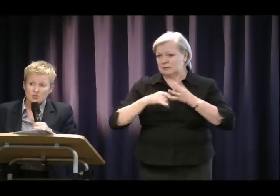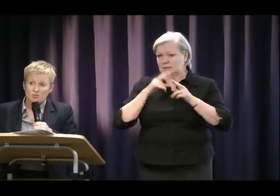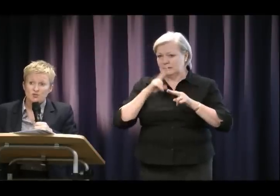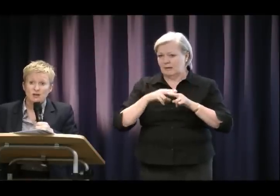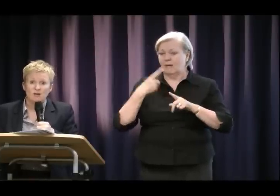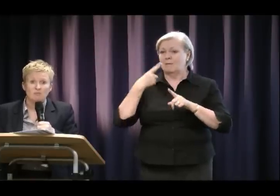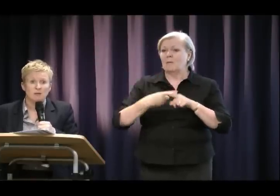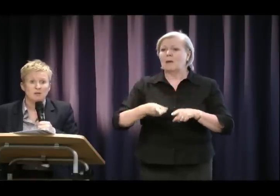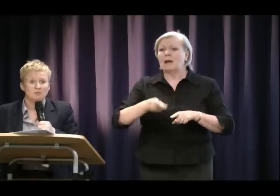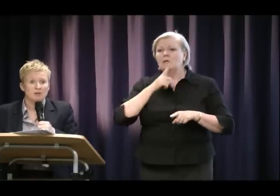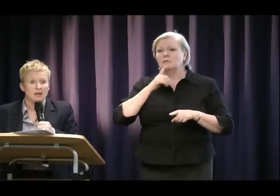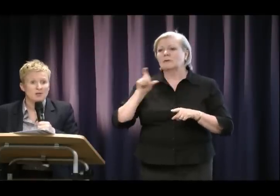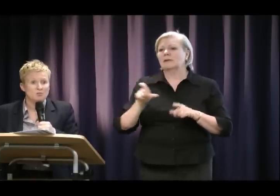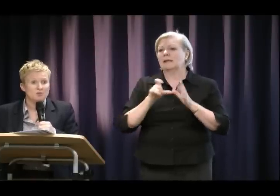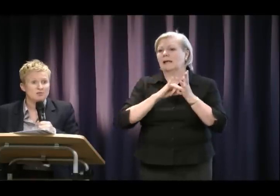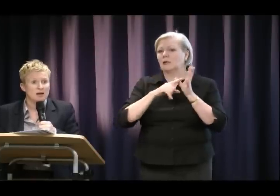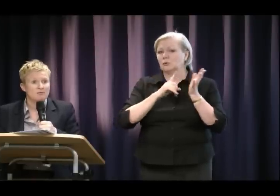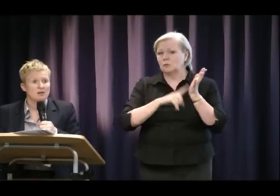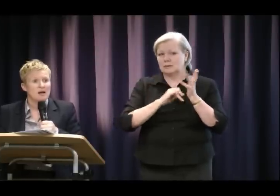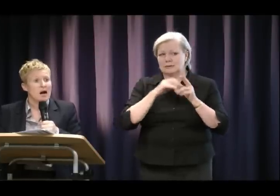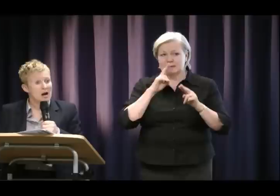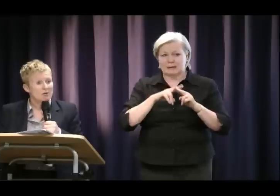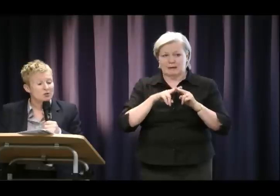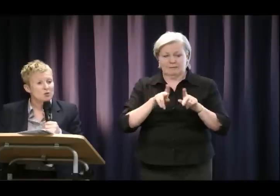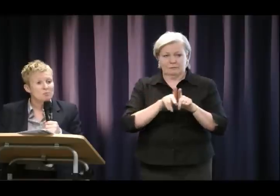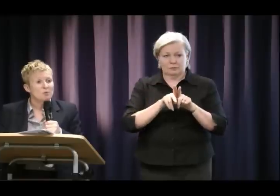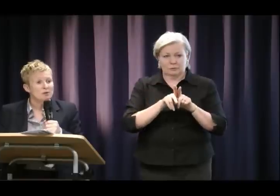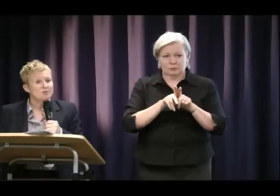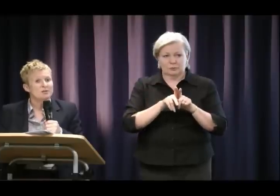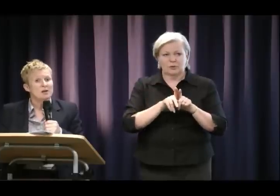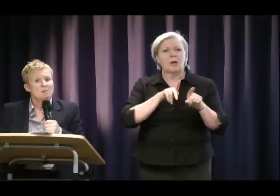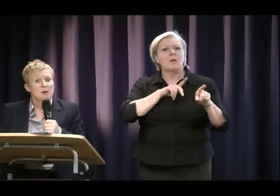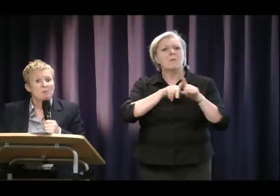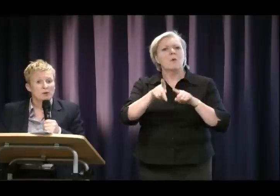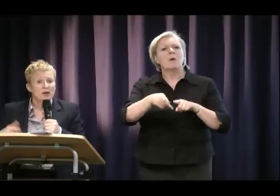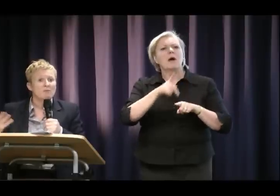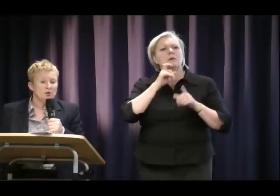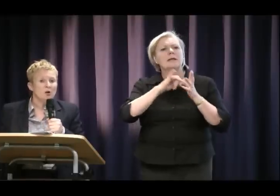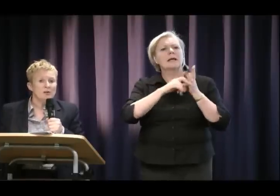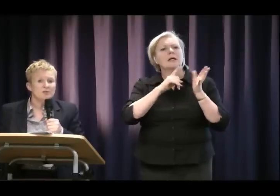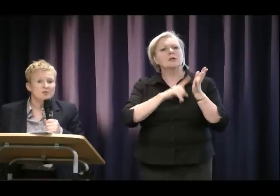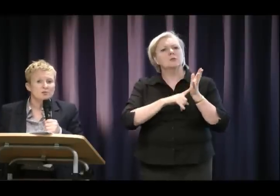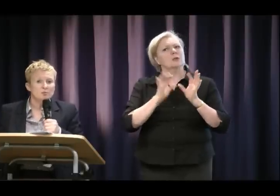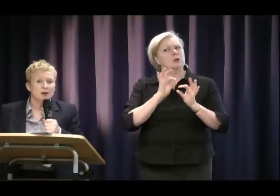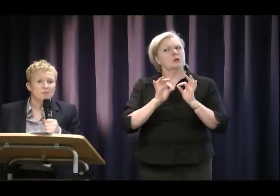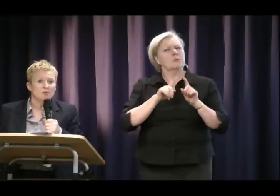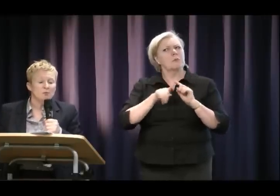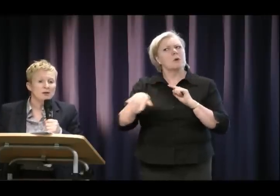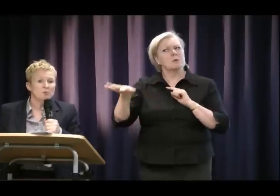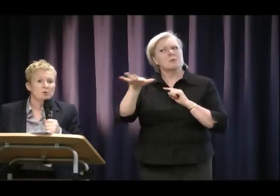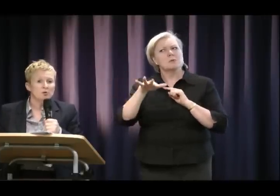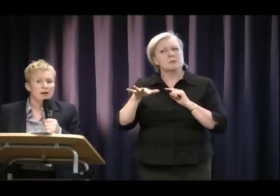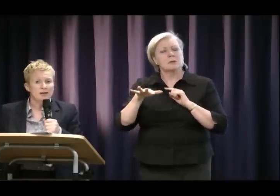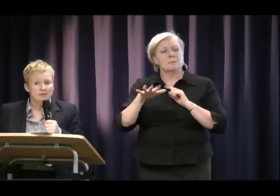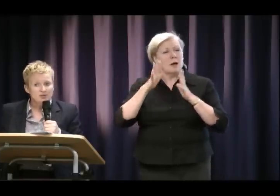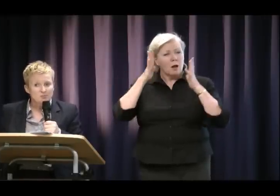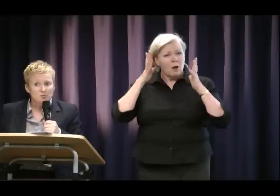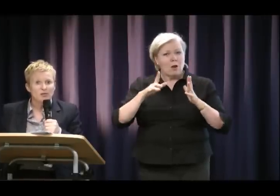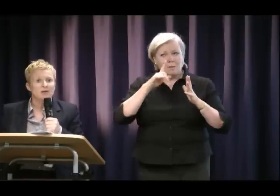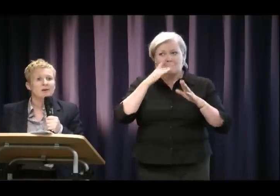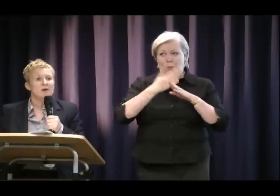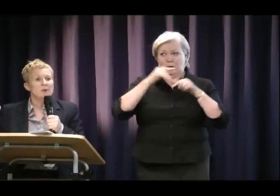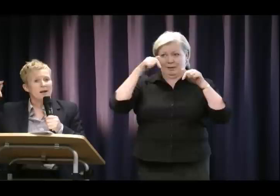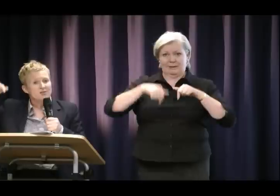100 casual staff, and many of the casual staff are interpreters. But we have, a considerable number of people who are in